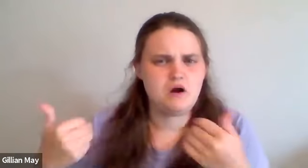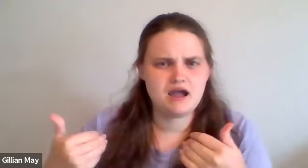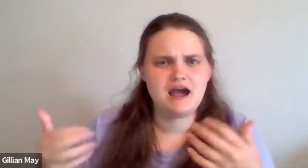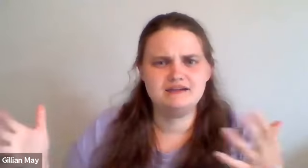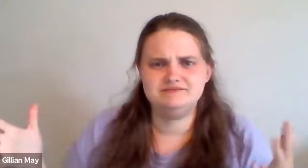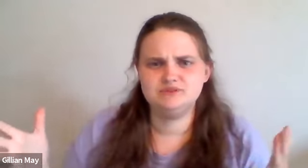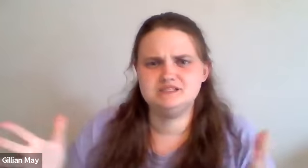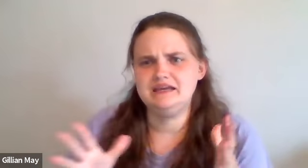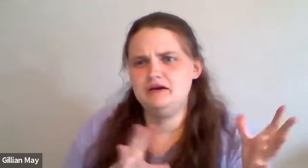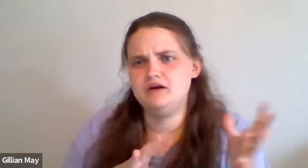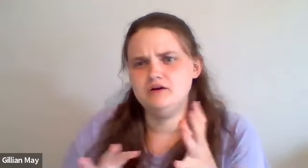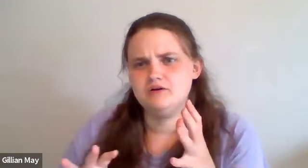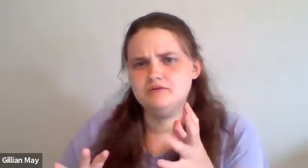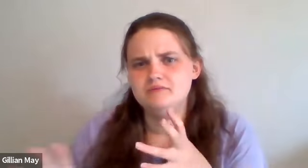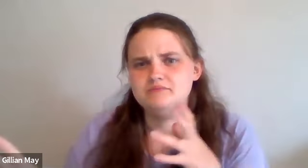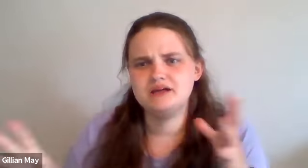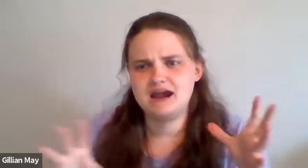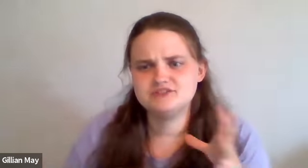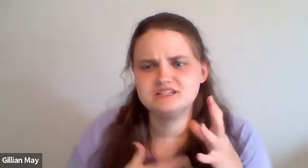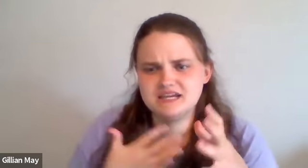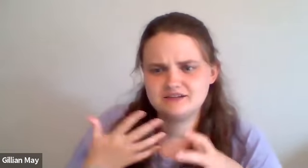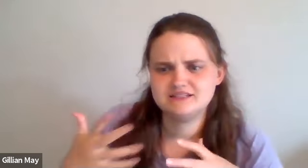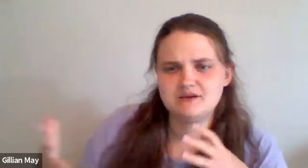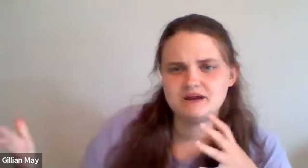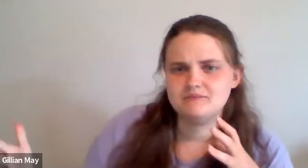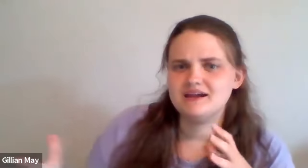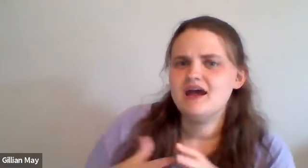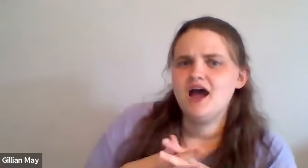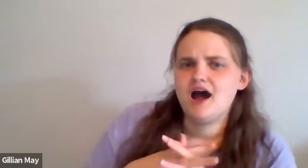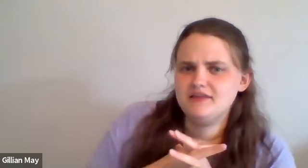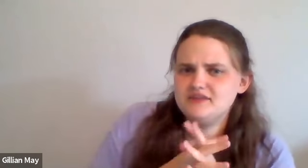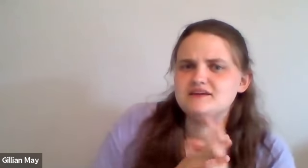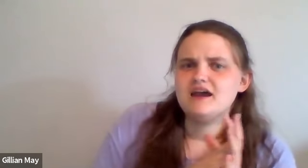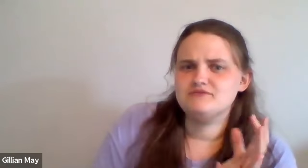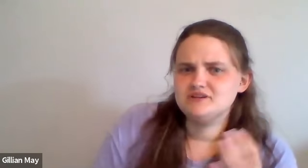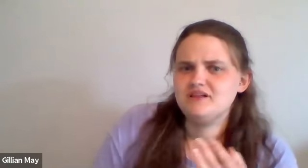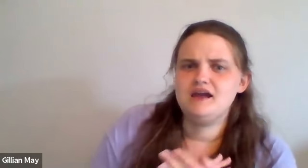why I was like, oh. But after seeing how today went, I'm like, I think every